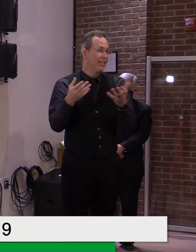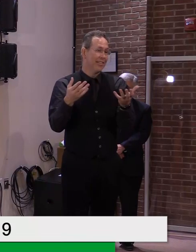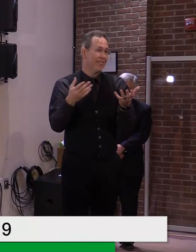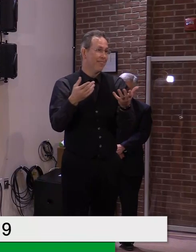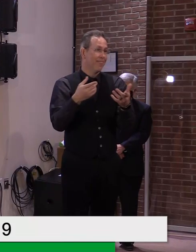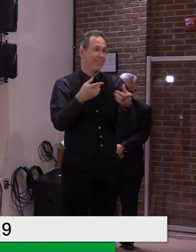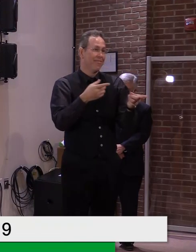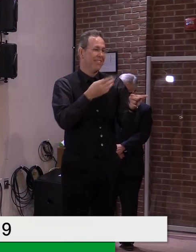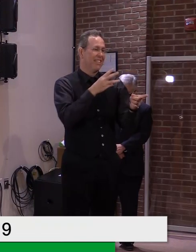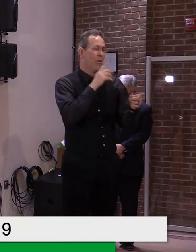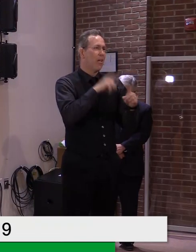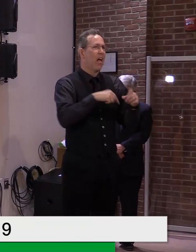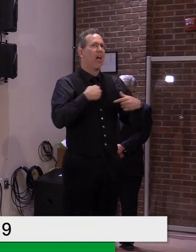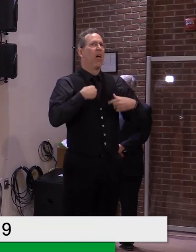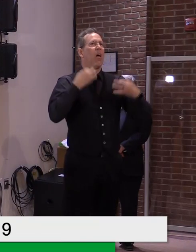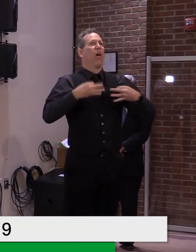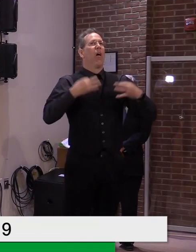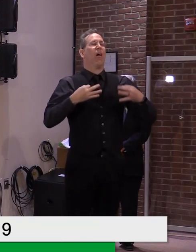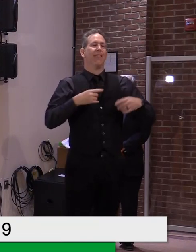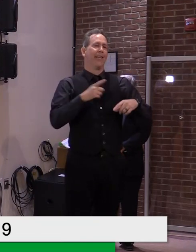Is that what you're asking?